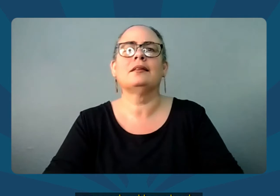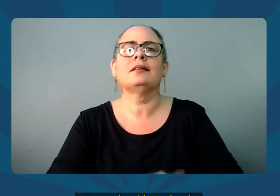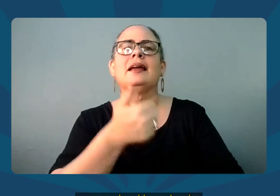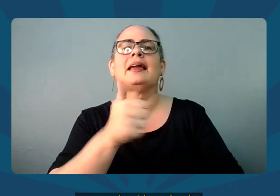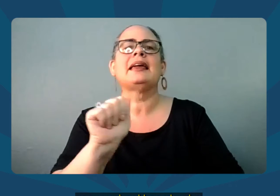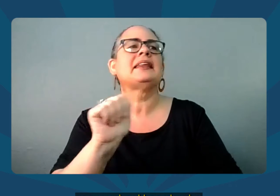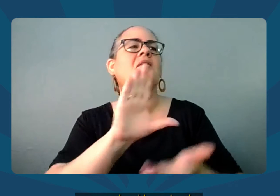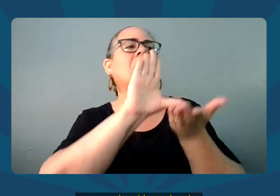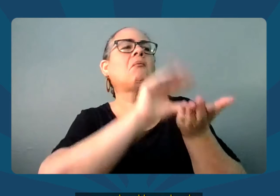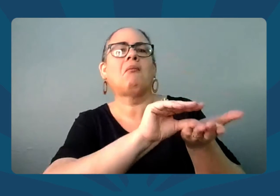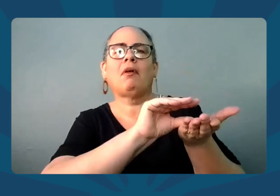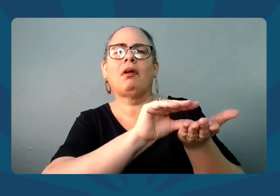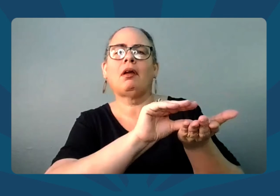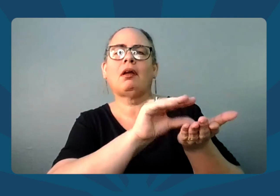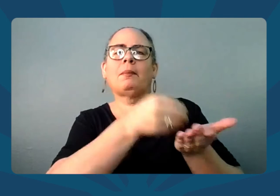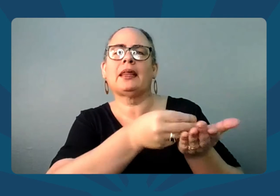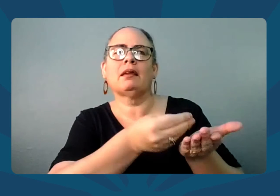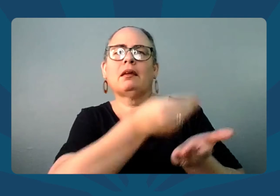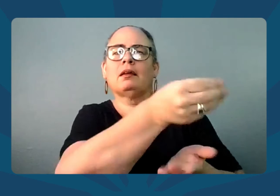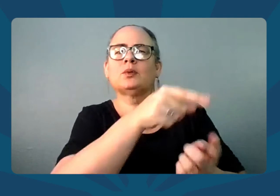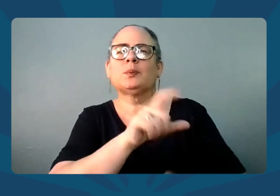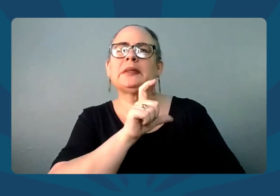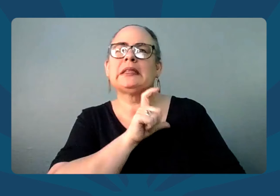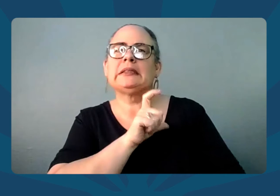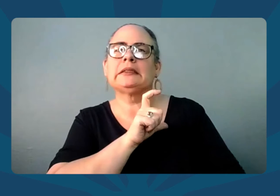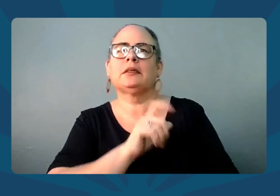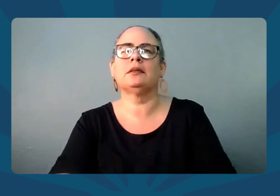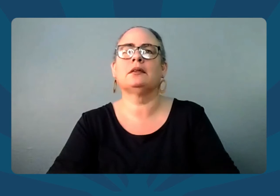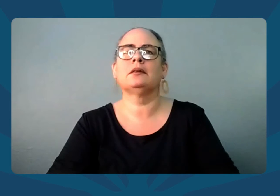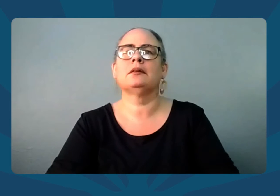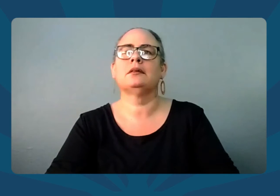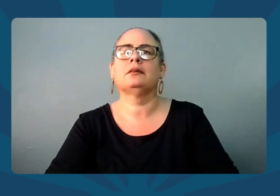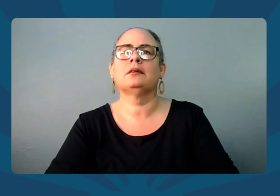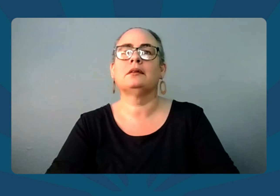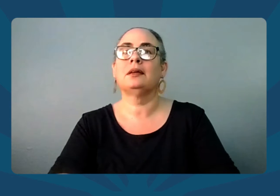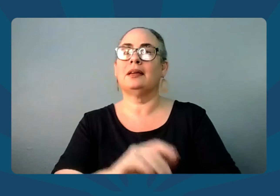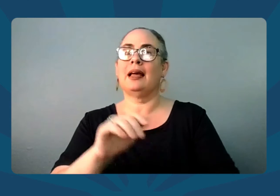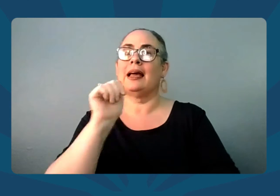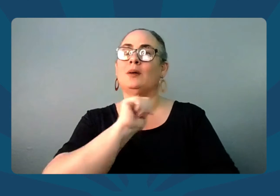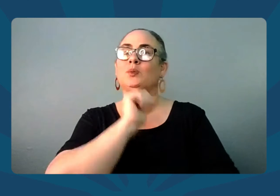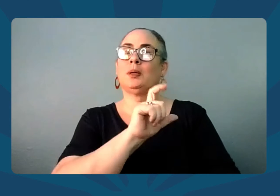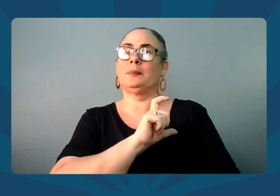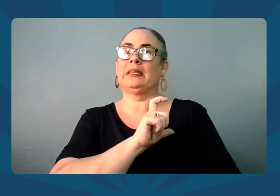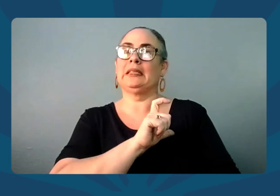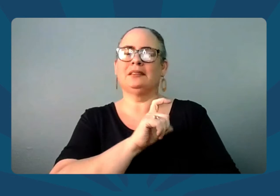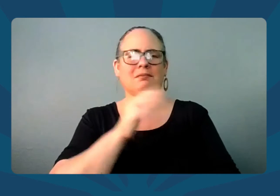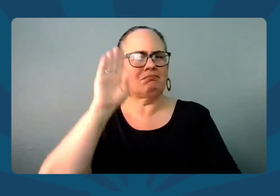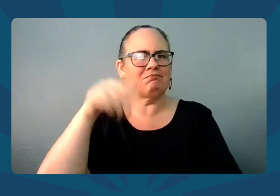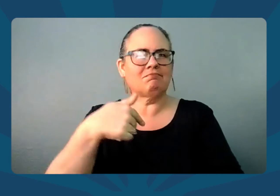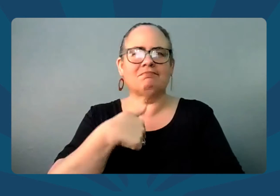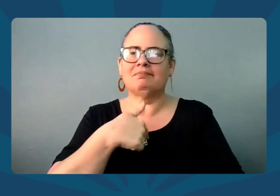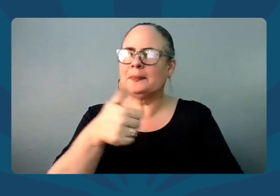who focus on teaching politics instead of reading, writing, and math, and any attempt to defund